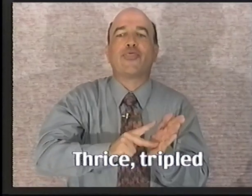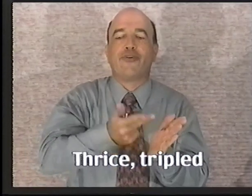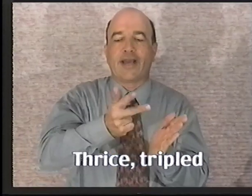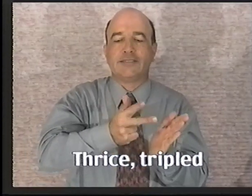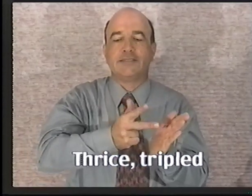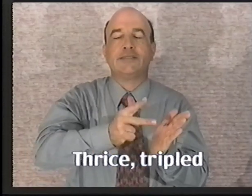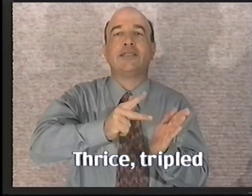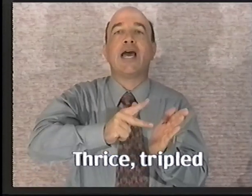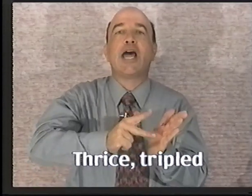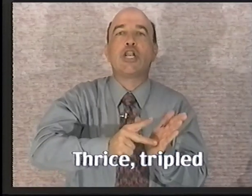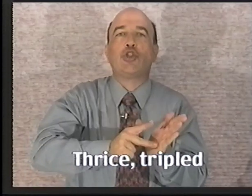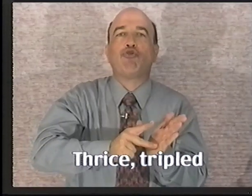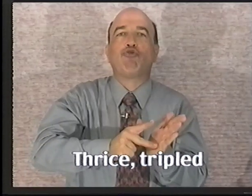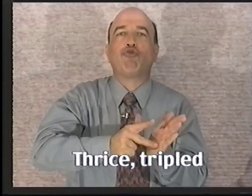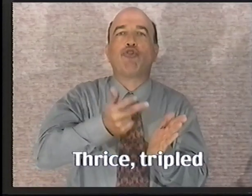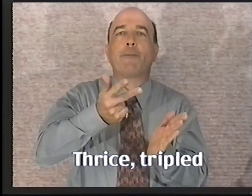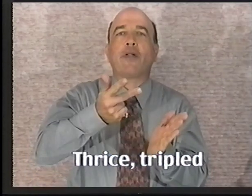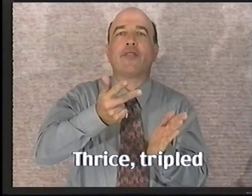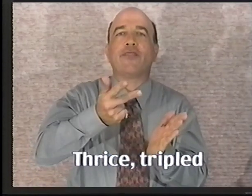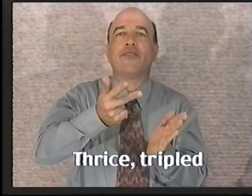Thrice, triple.